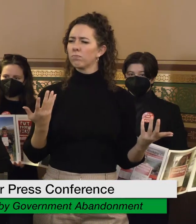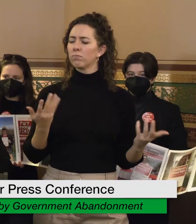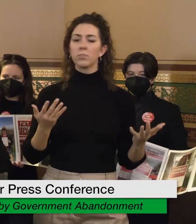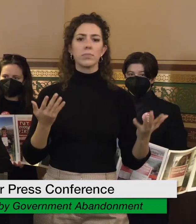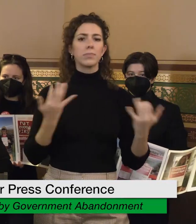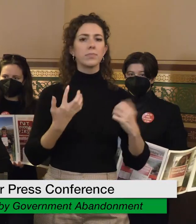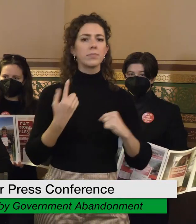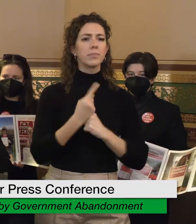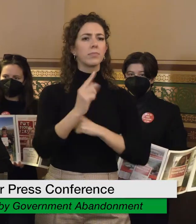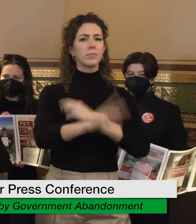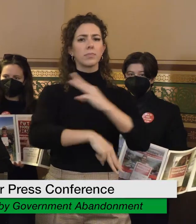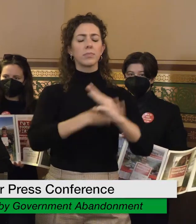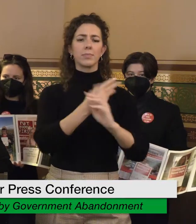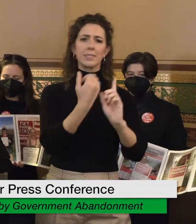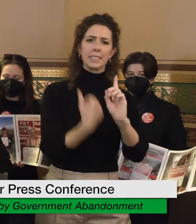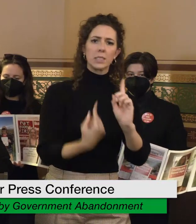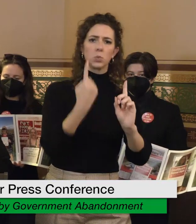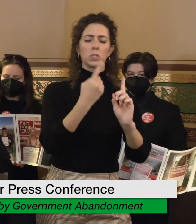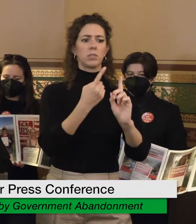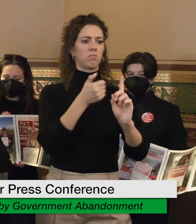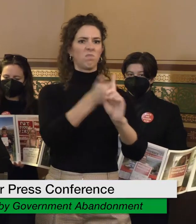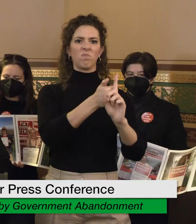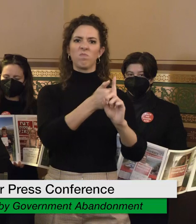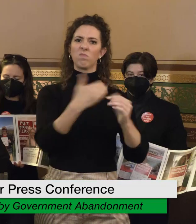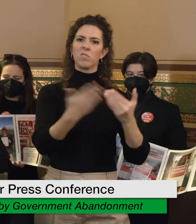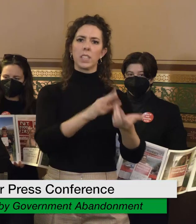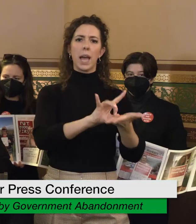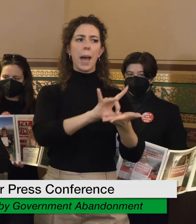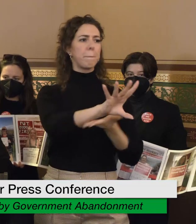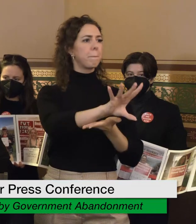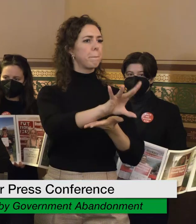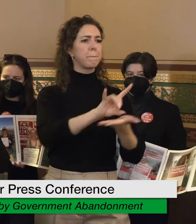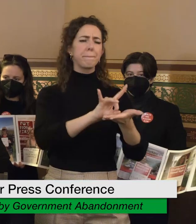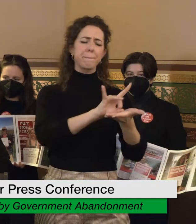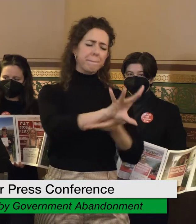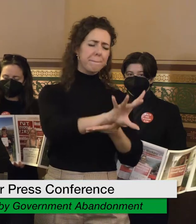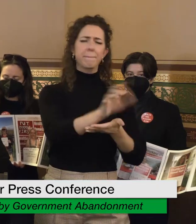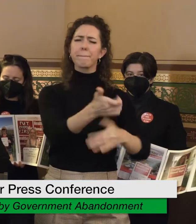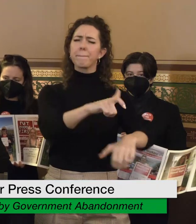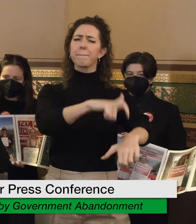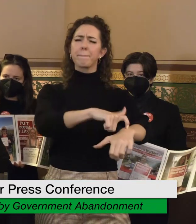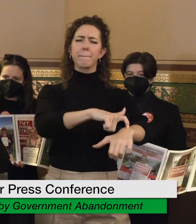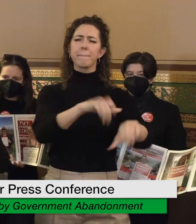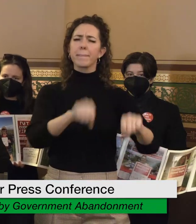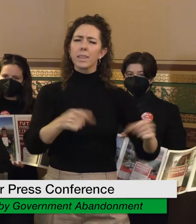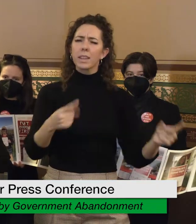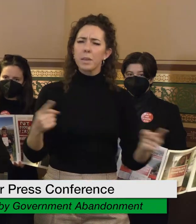world, anyone can be evicted at any time.